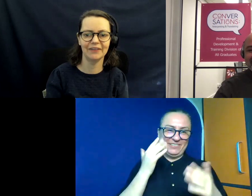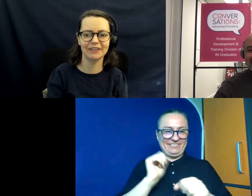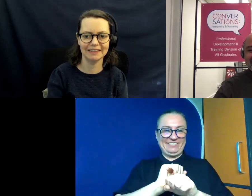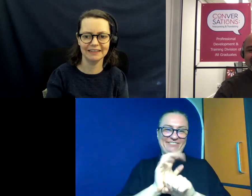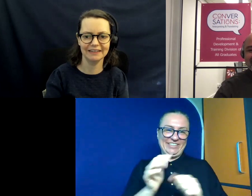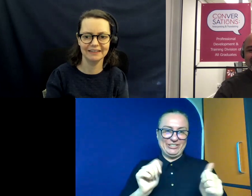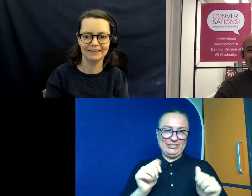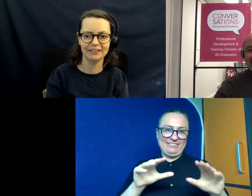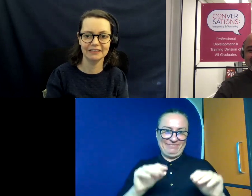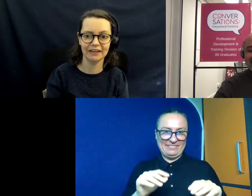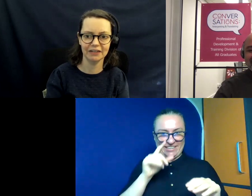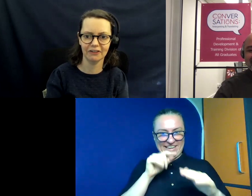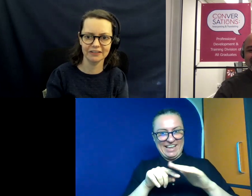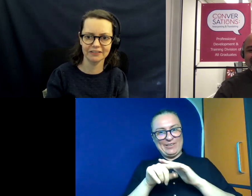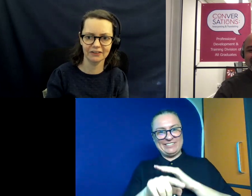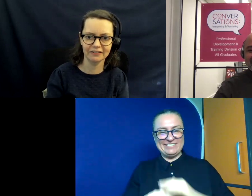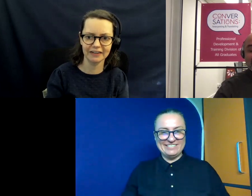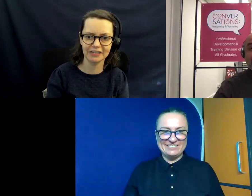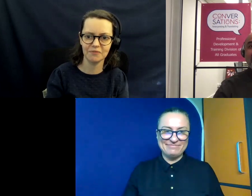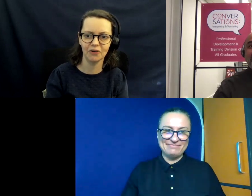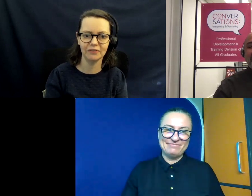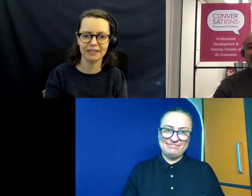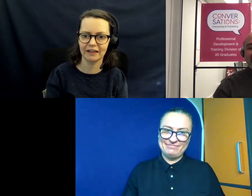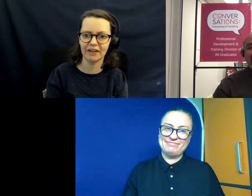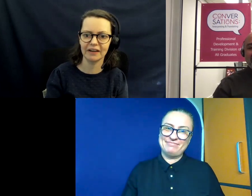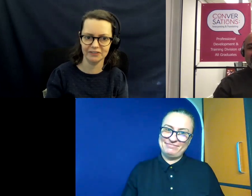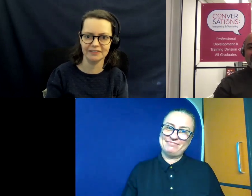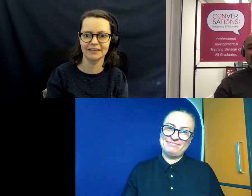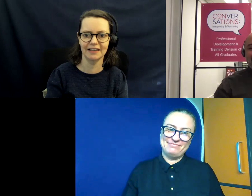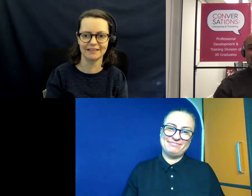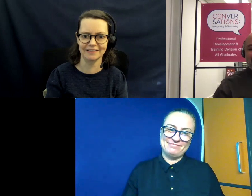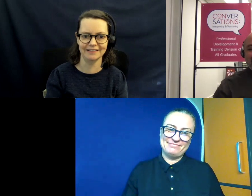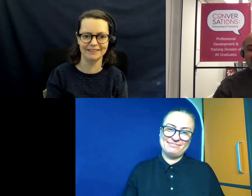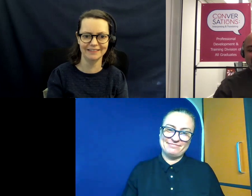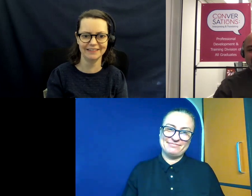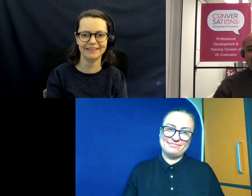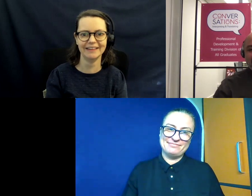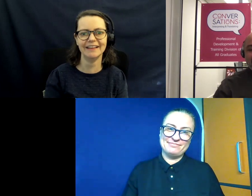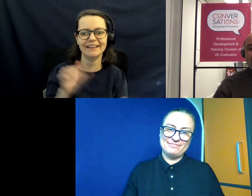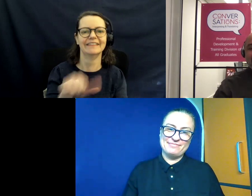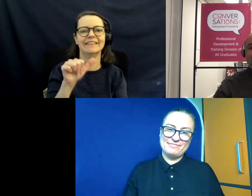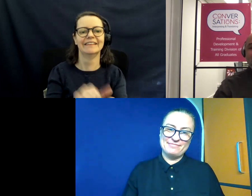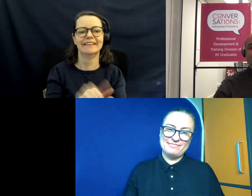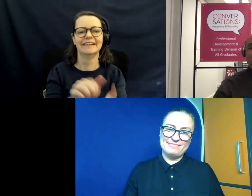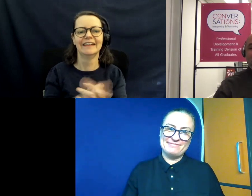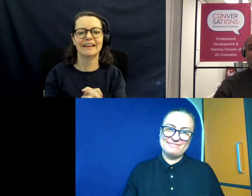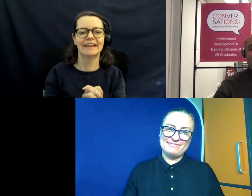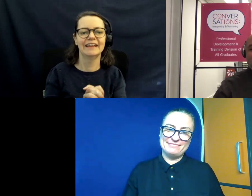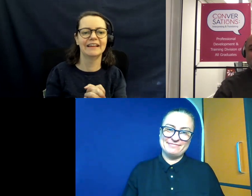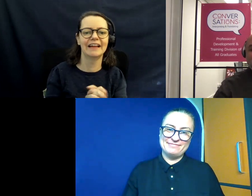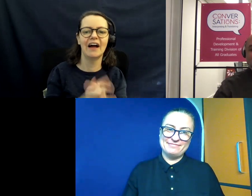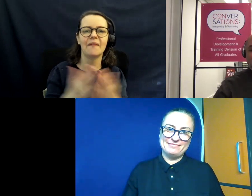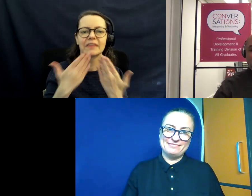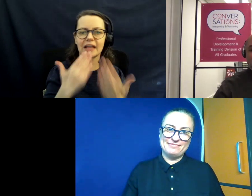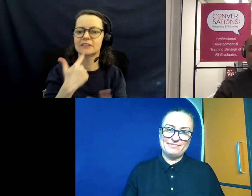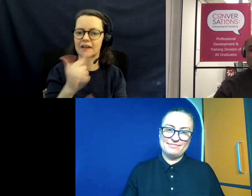Yeah, one day when Corona's not around anymore and we can leave our houses. That's right. Stef, thank you so much